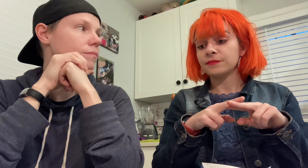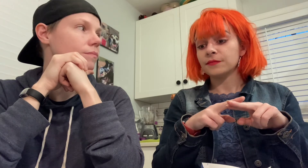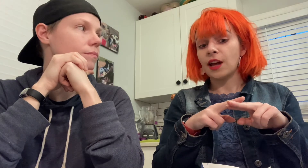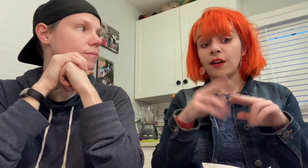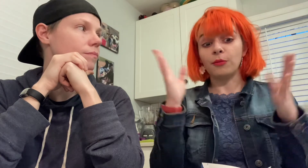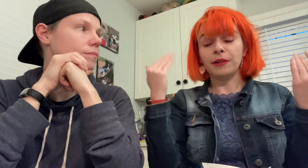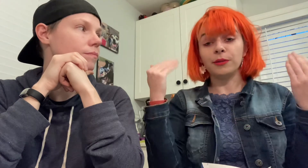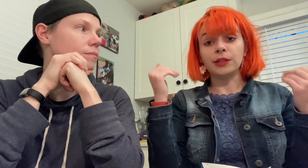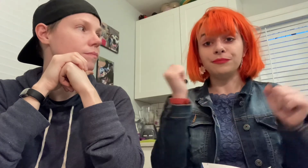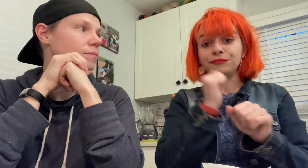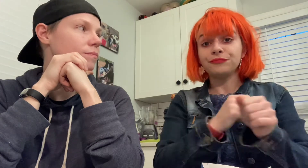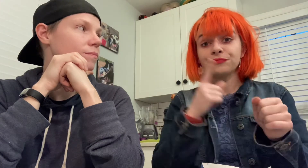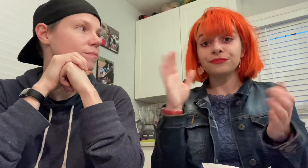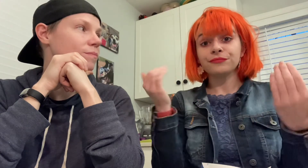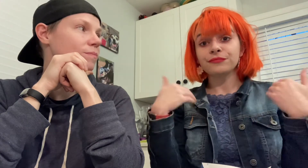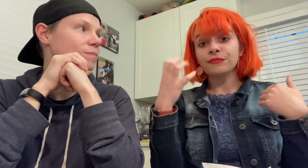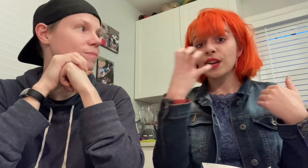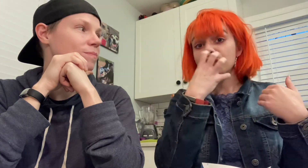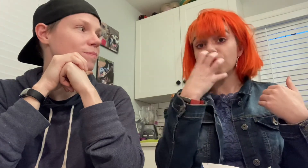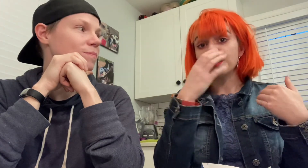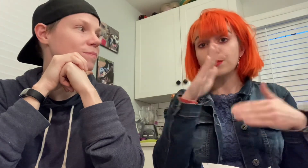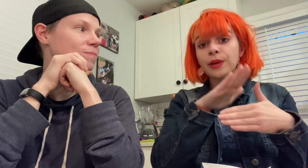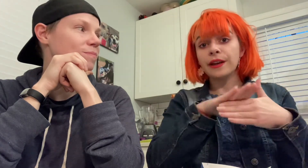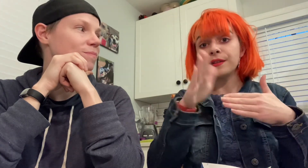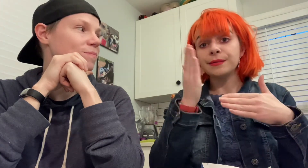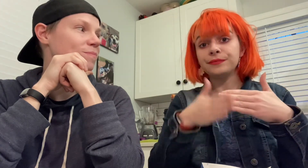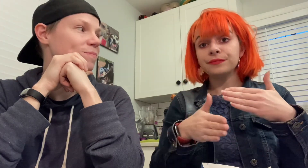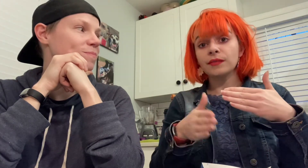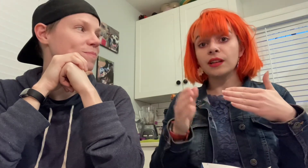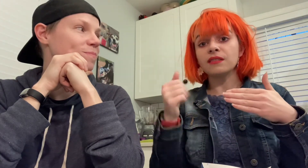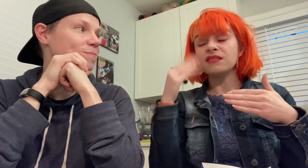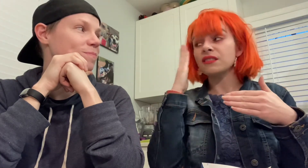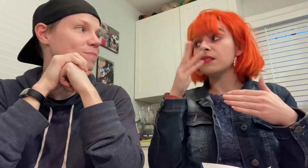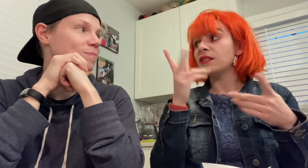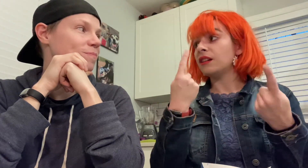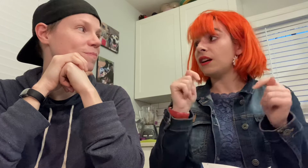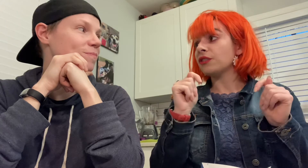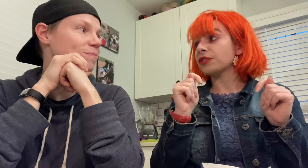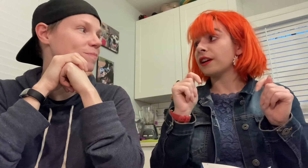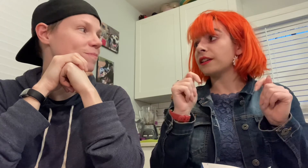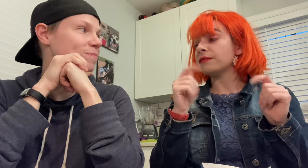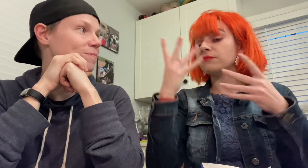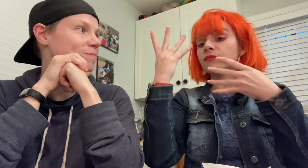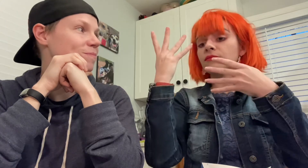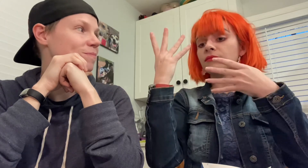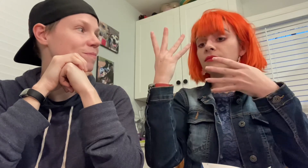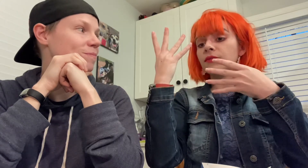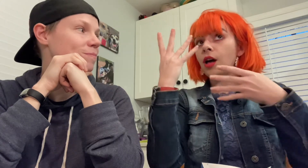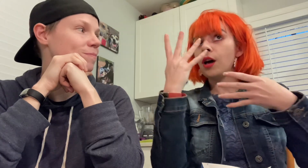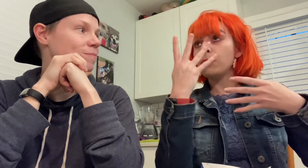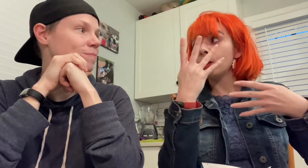I hope everyone has an awesome weekend, and I'll try and